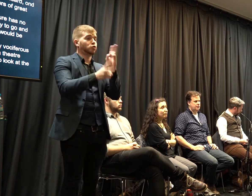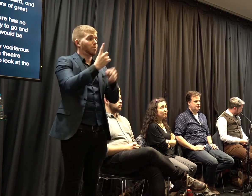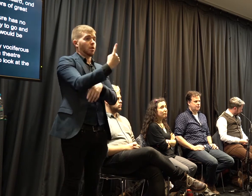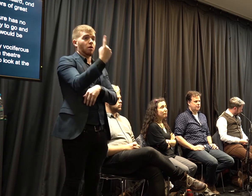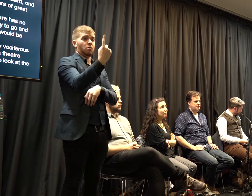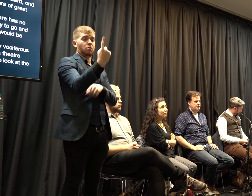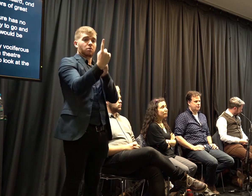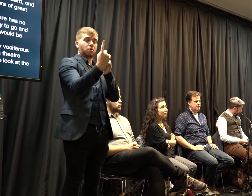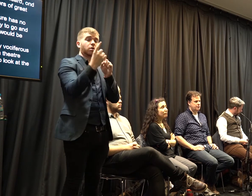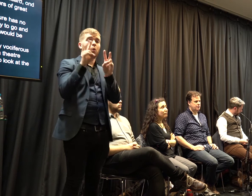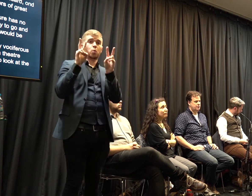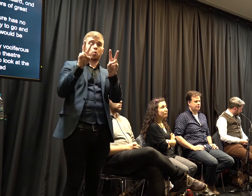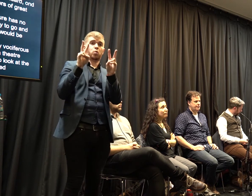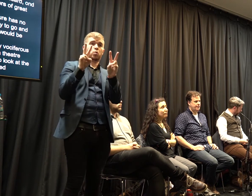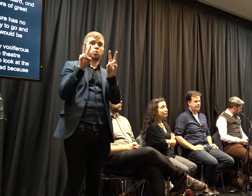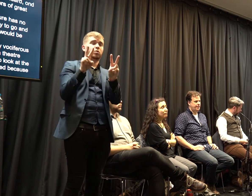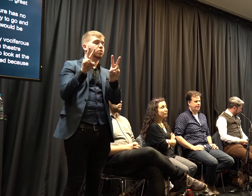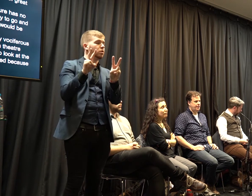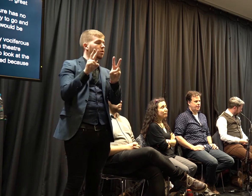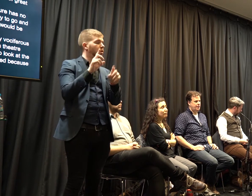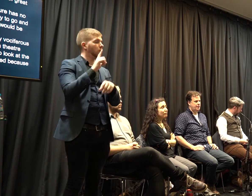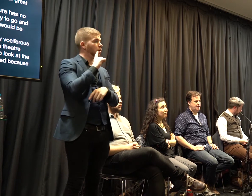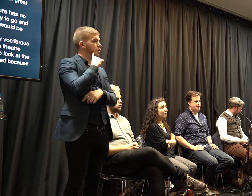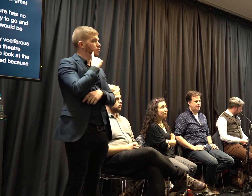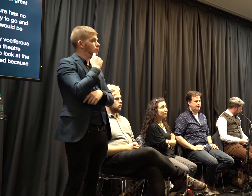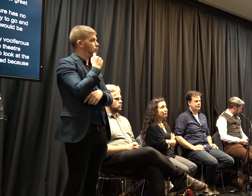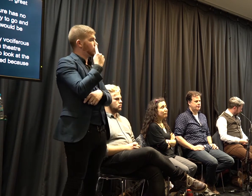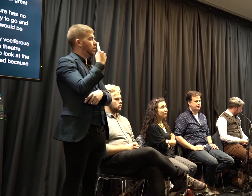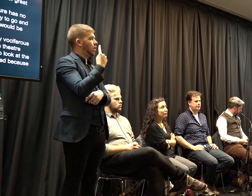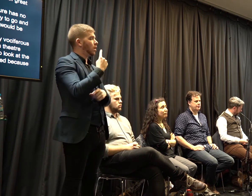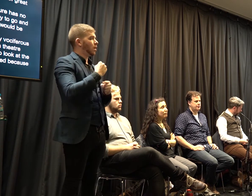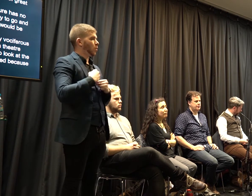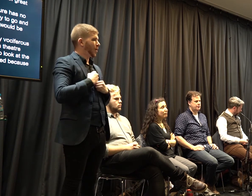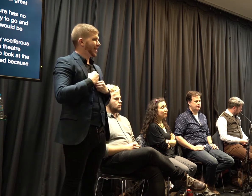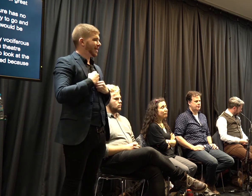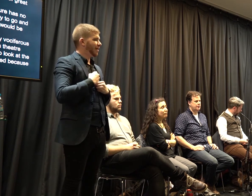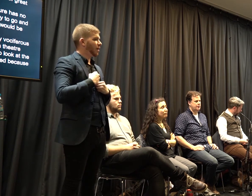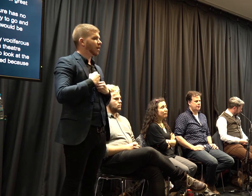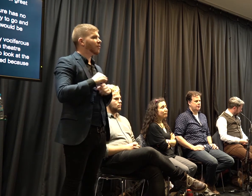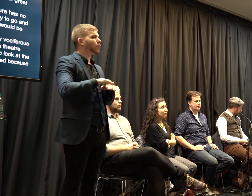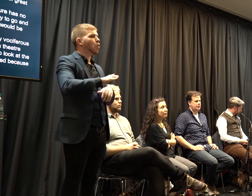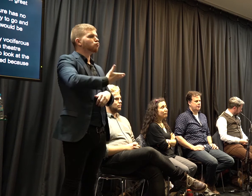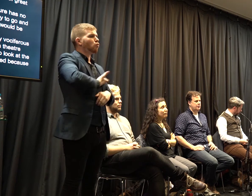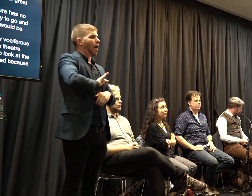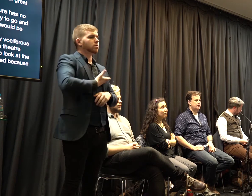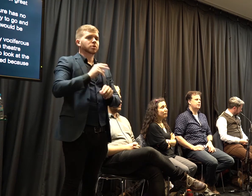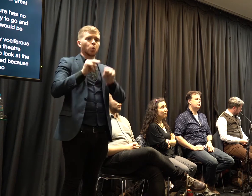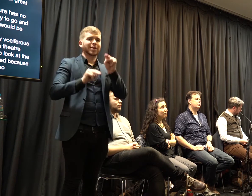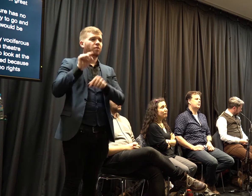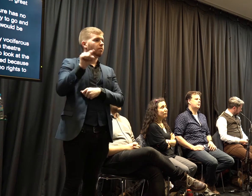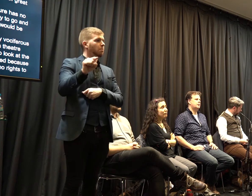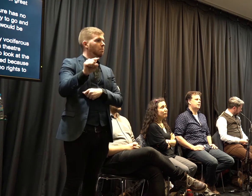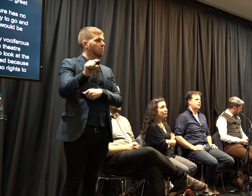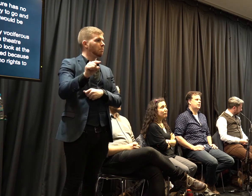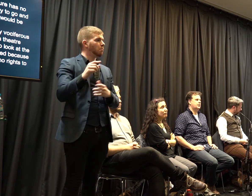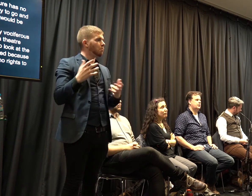got really scared because we went, we actually kind of got no right to assess them because